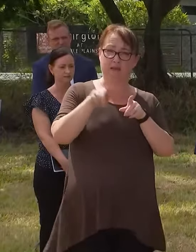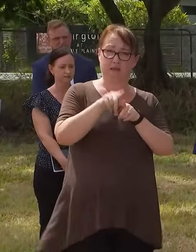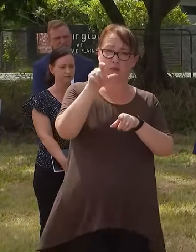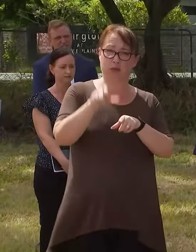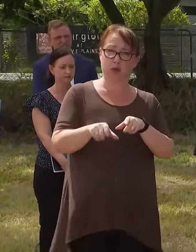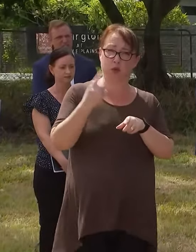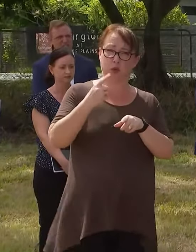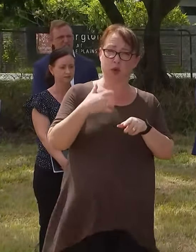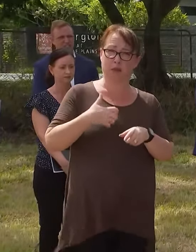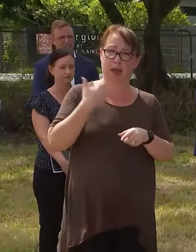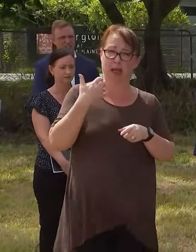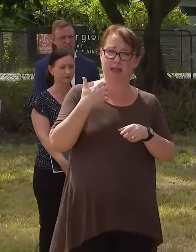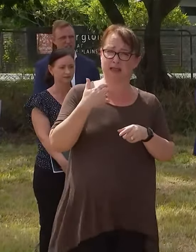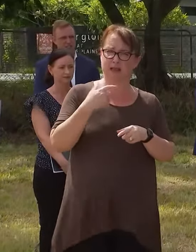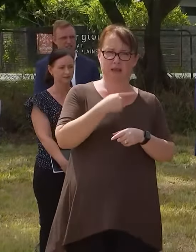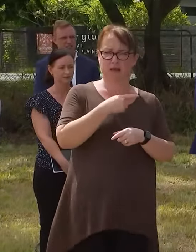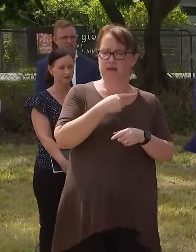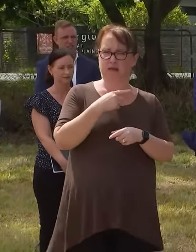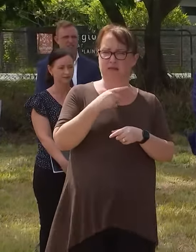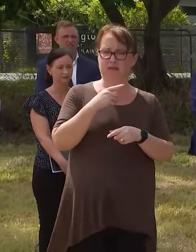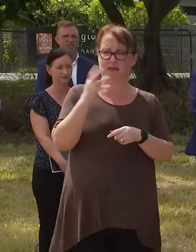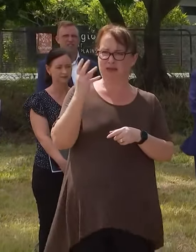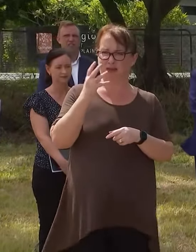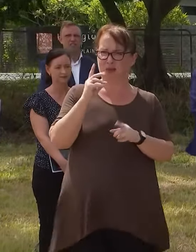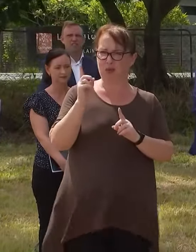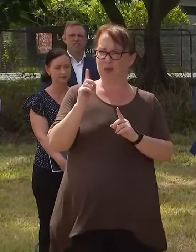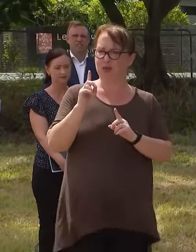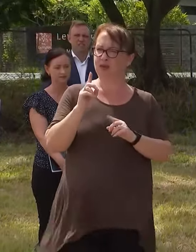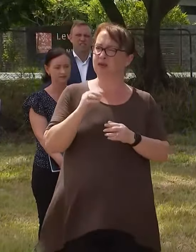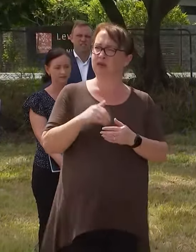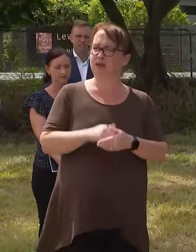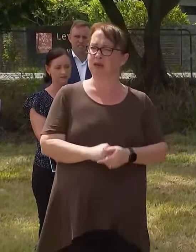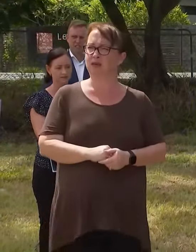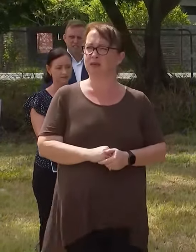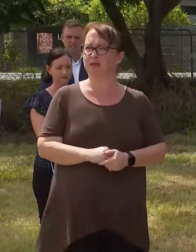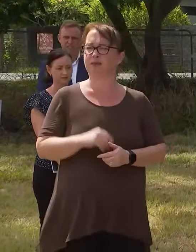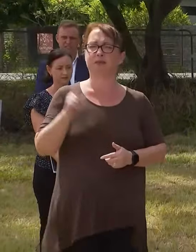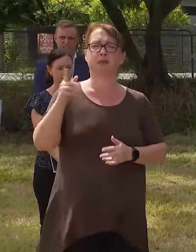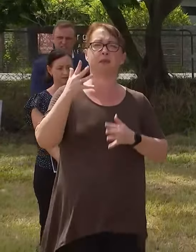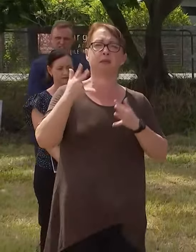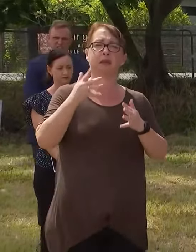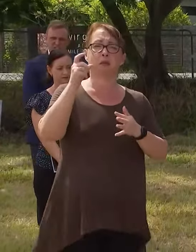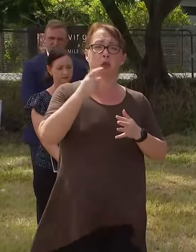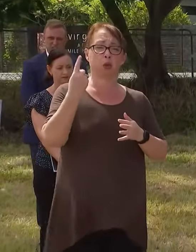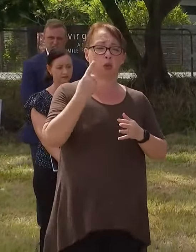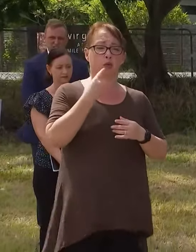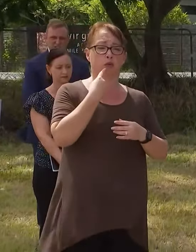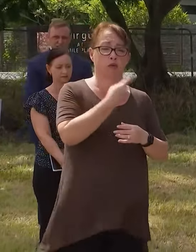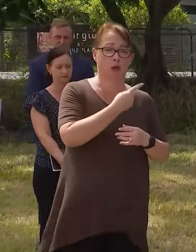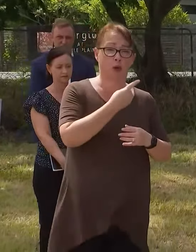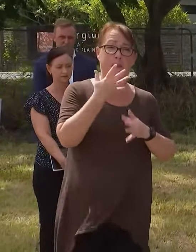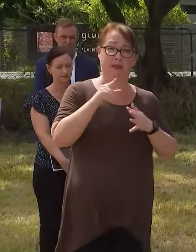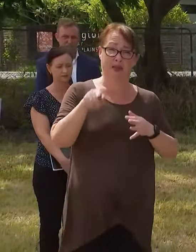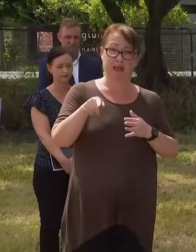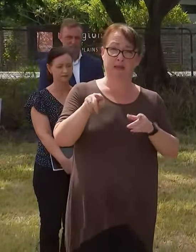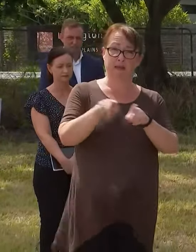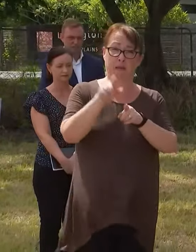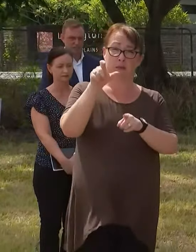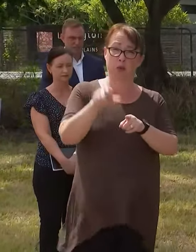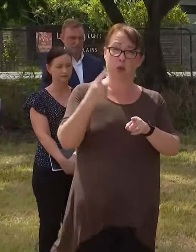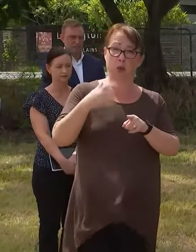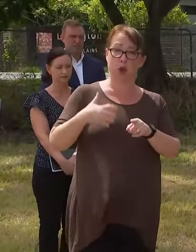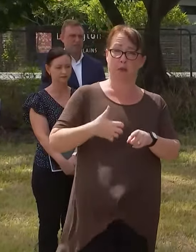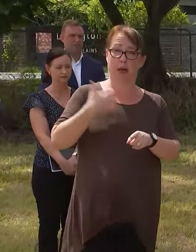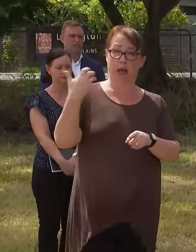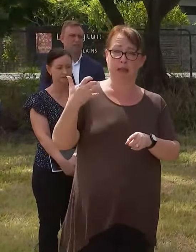the complaint? Can you repeat that question so I can... Was the person who brought the matter to your attention the person who made the complaint to begin with? I